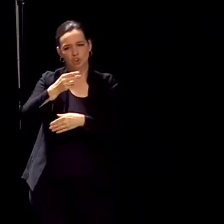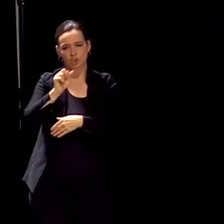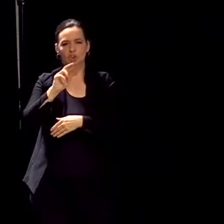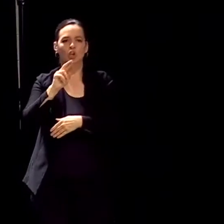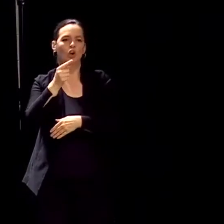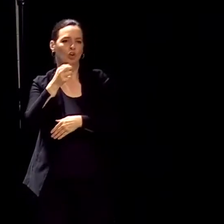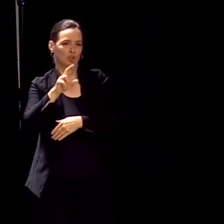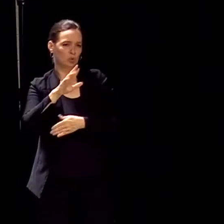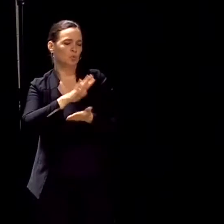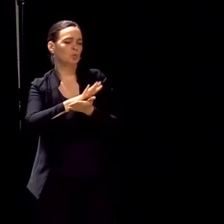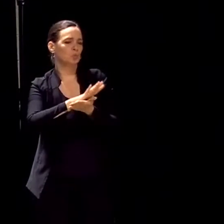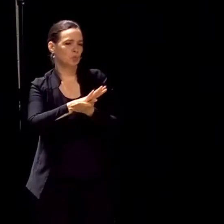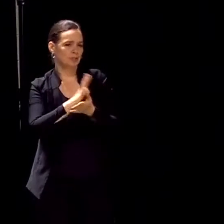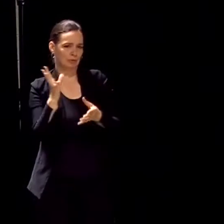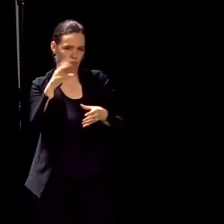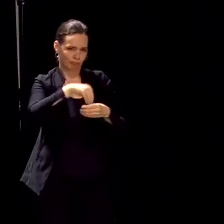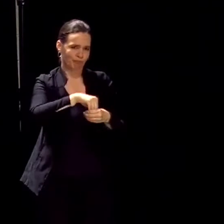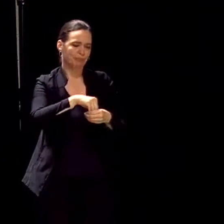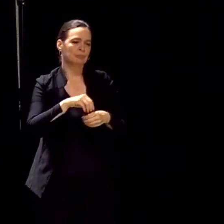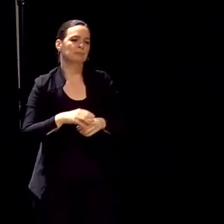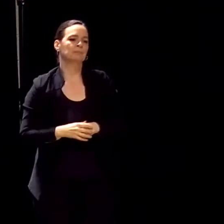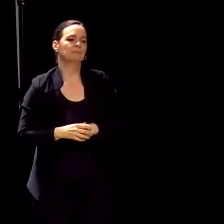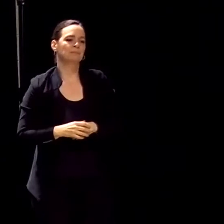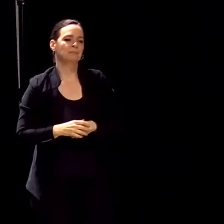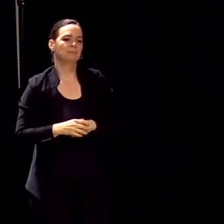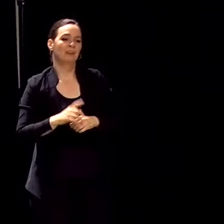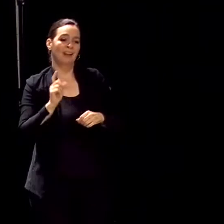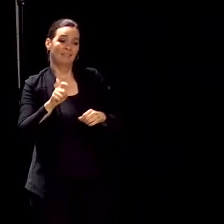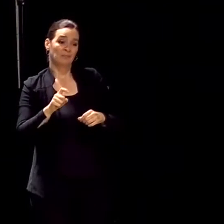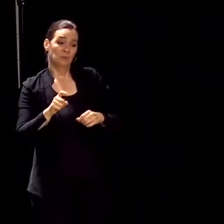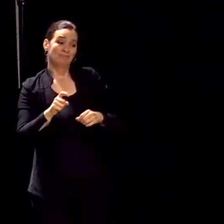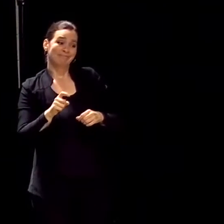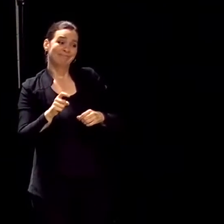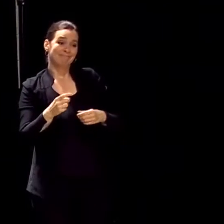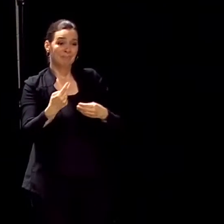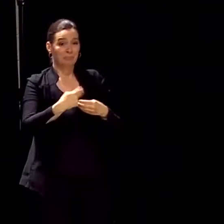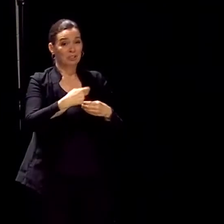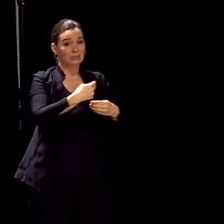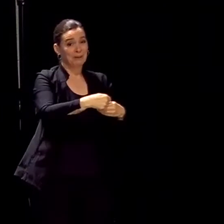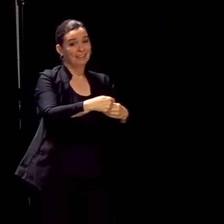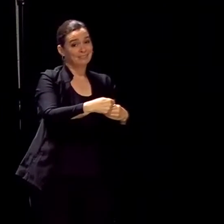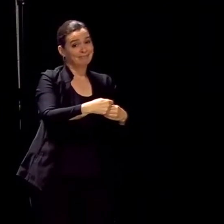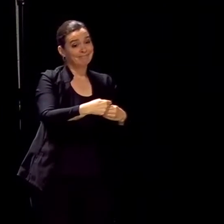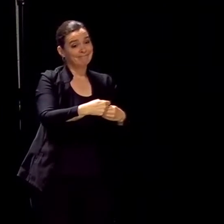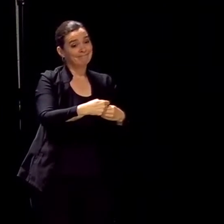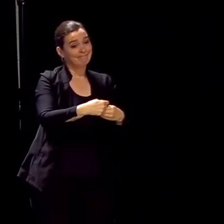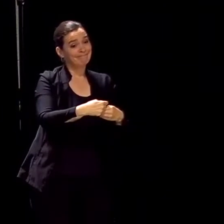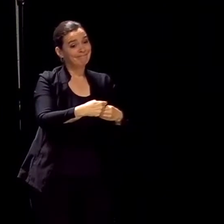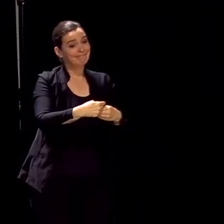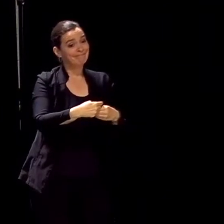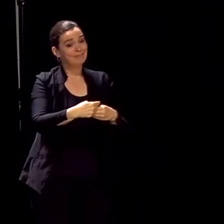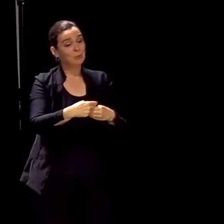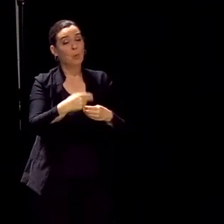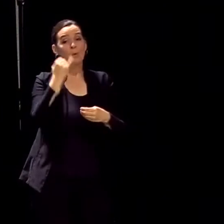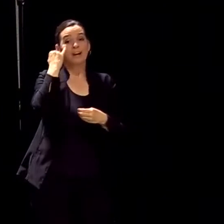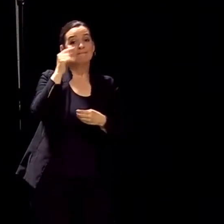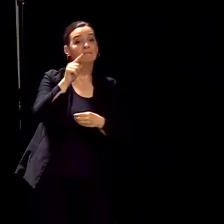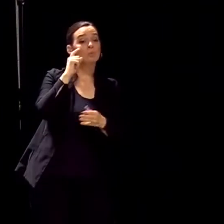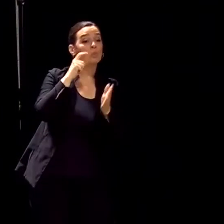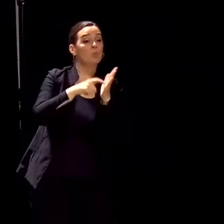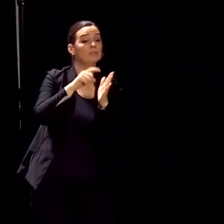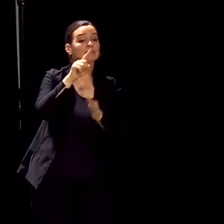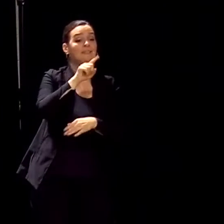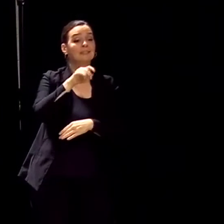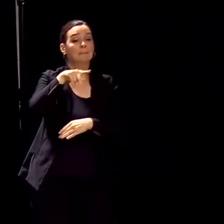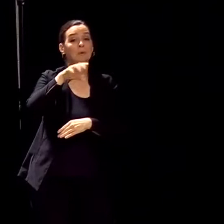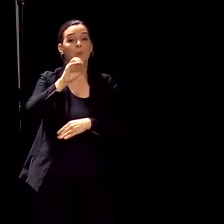districts also needs to participate. So these are zip codes driving this.